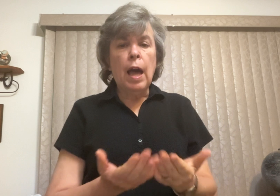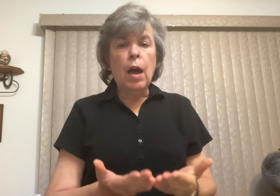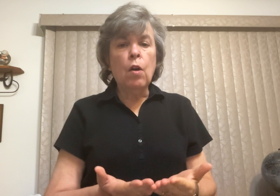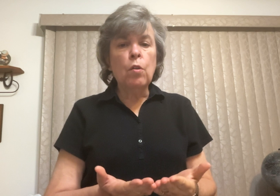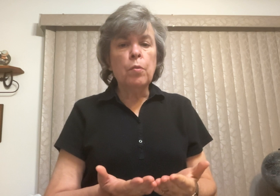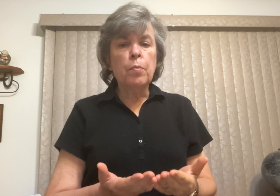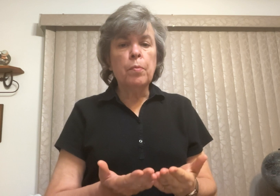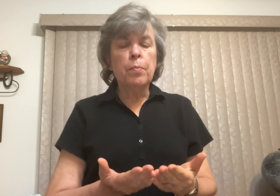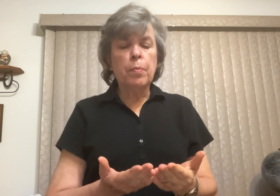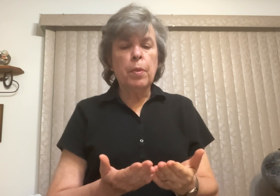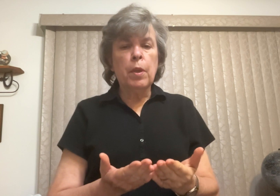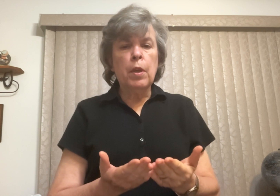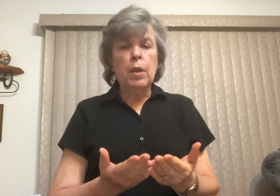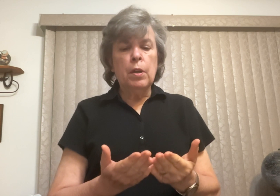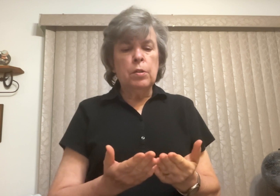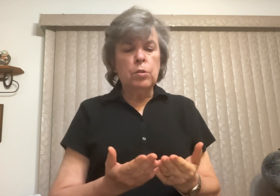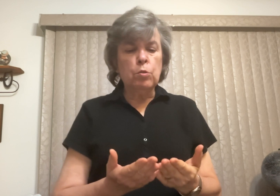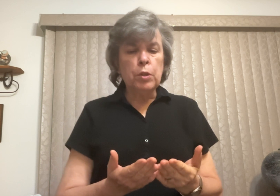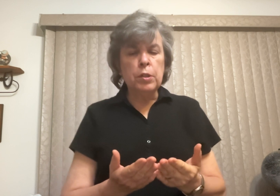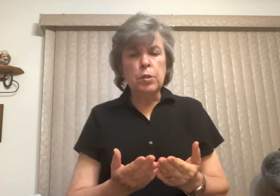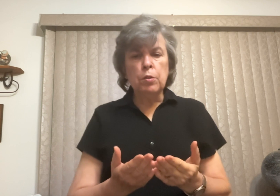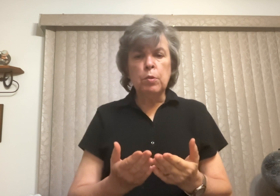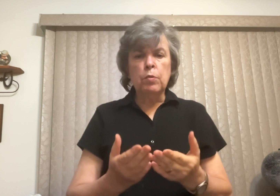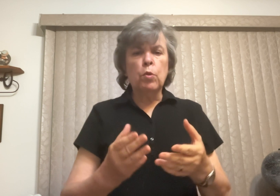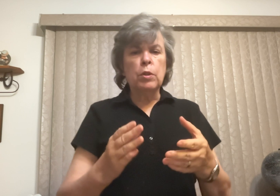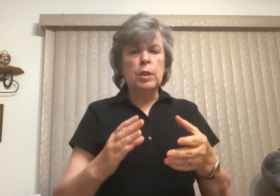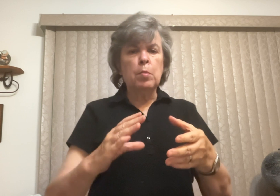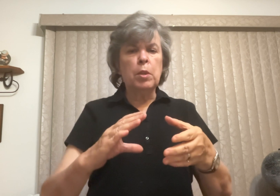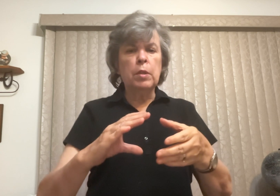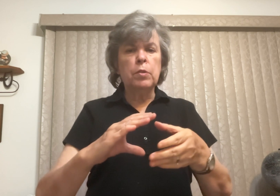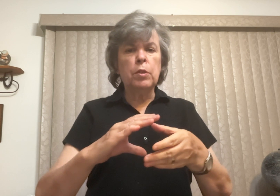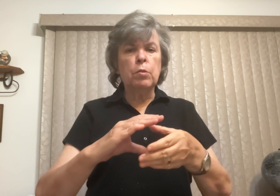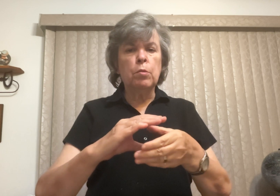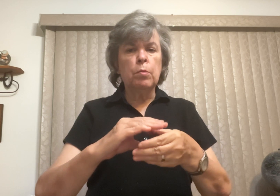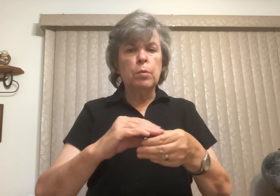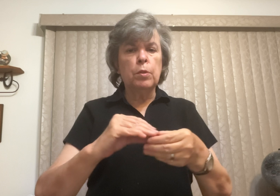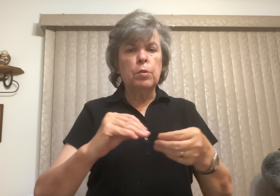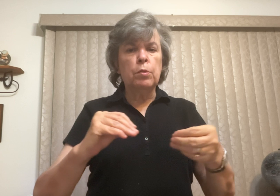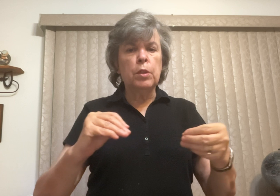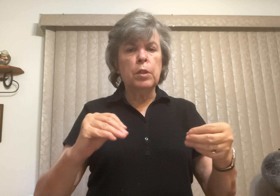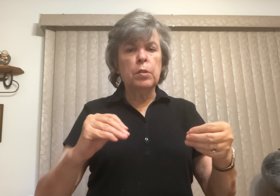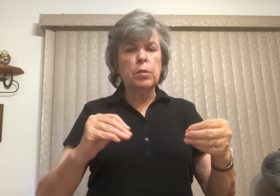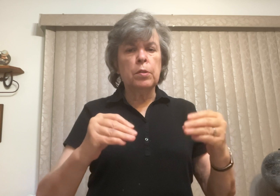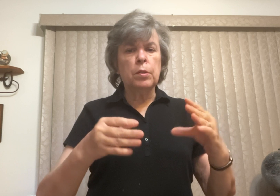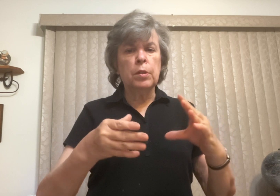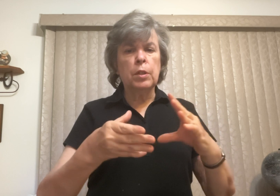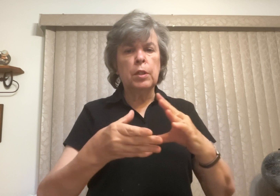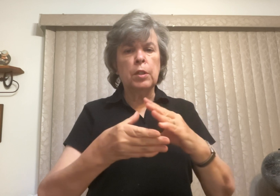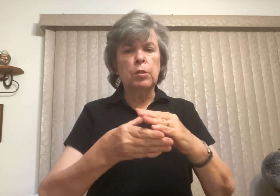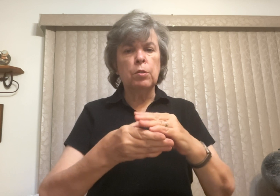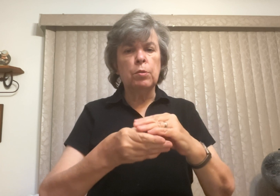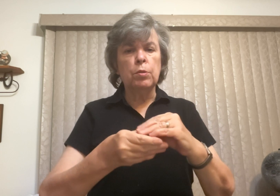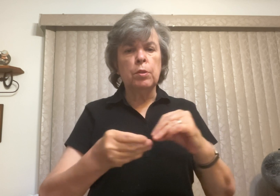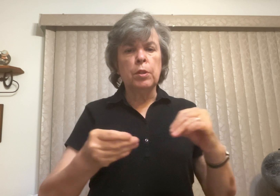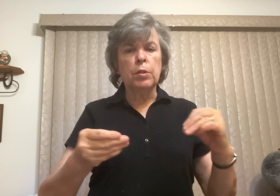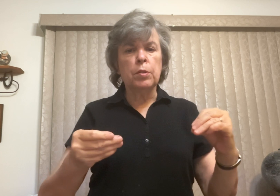how. Story is a new one for us, I believe. So, you do this, and then you do this.